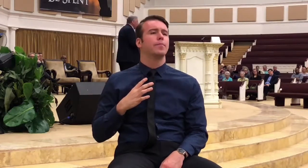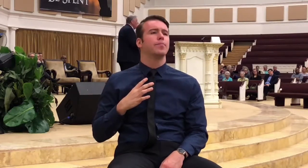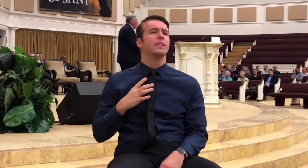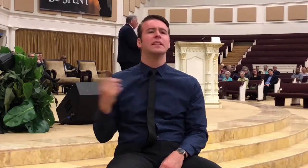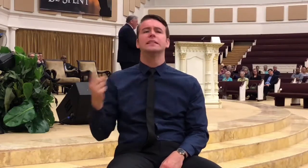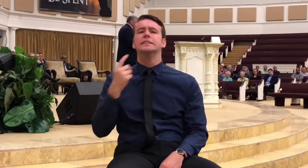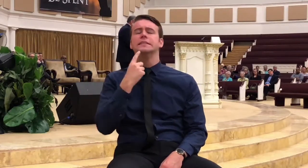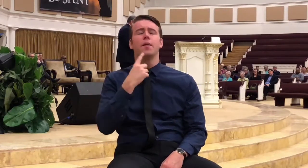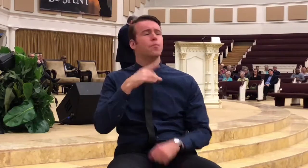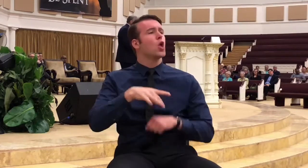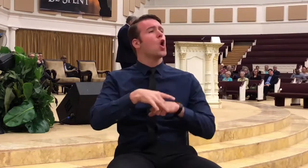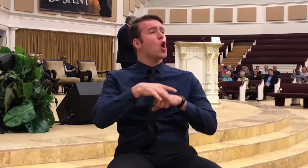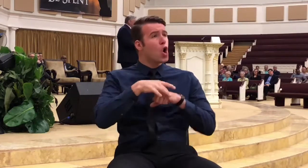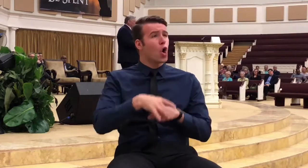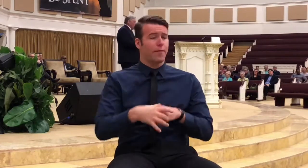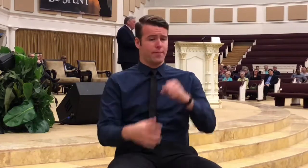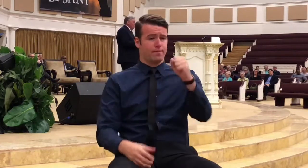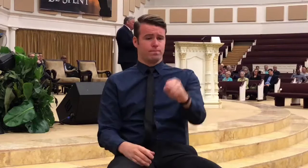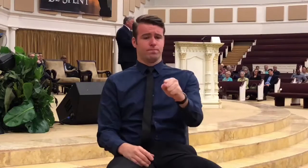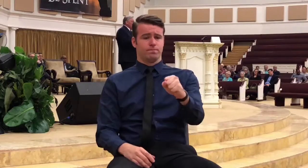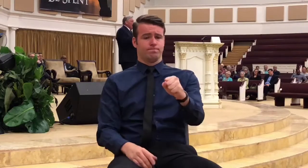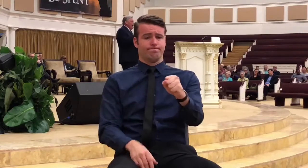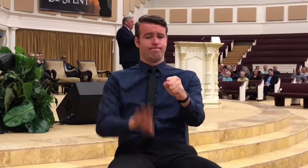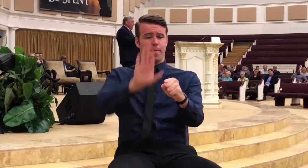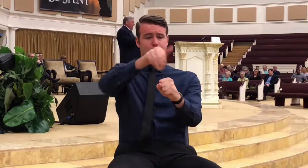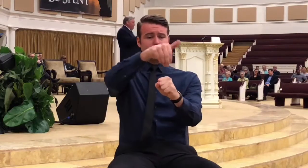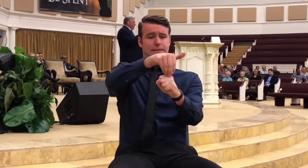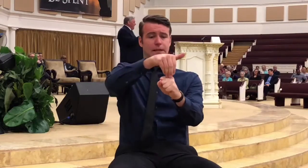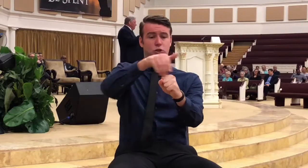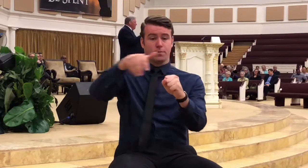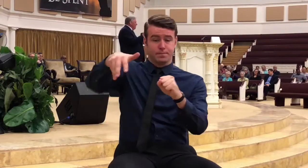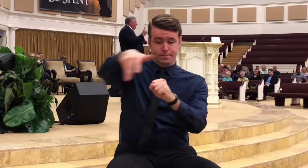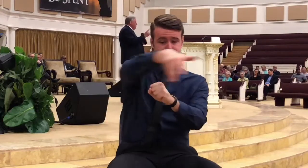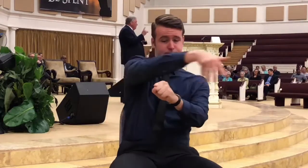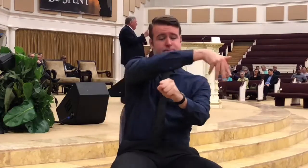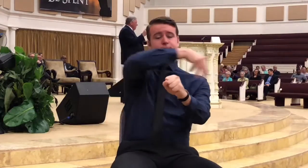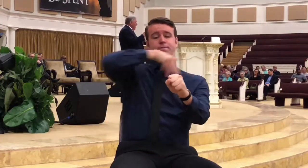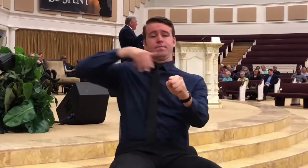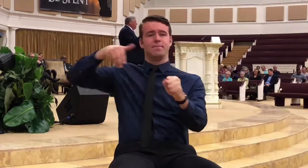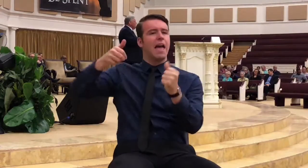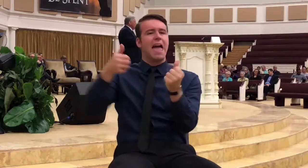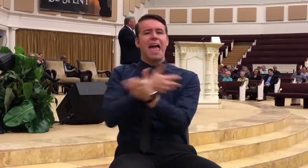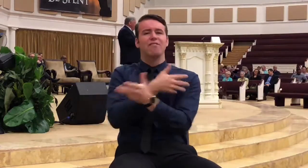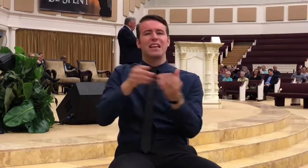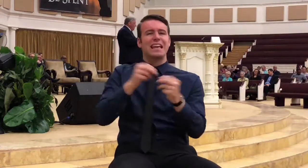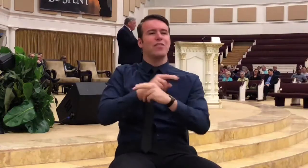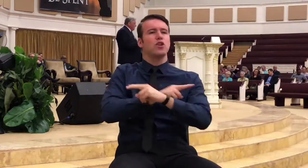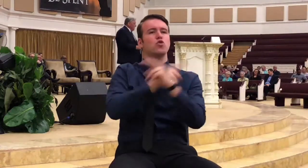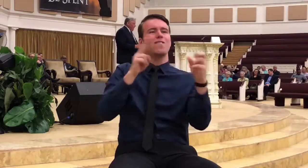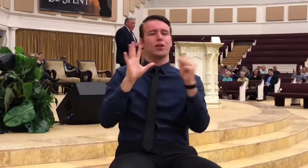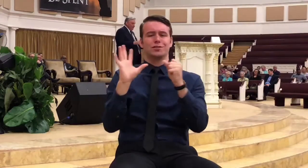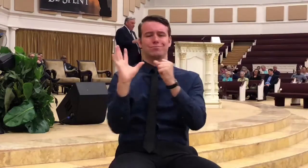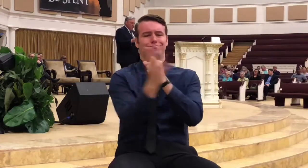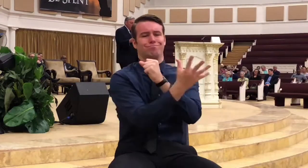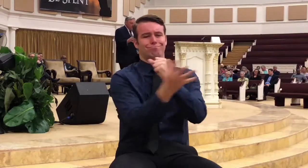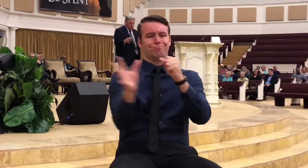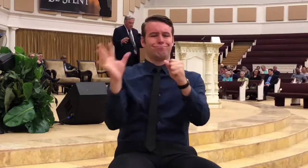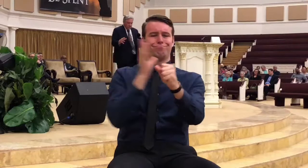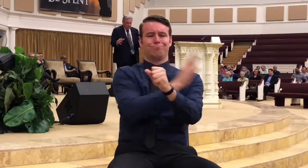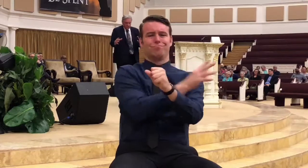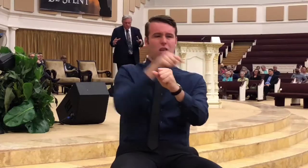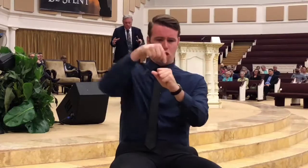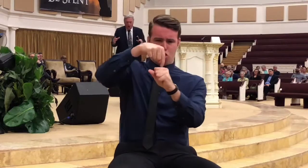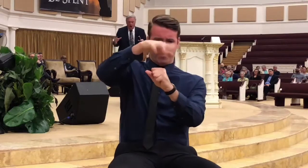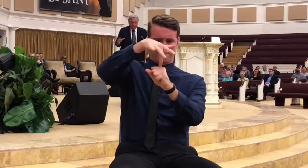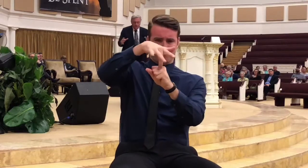the earth was the center of the universe and that everything revolved around the earth. And for hundreds of